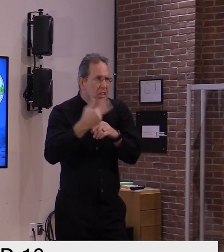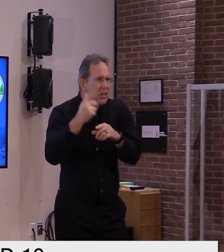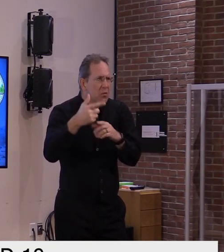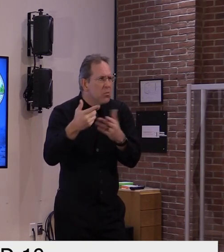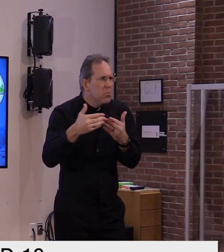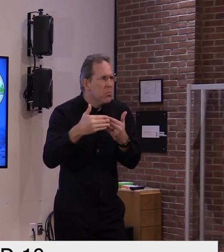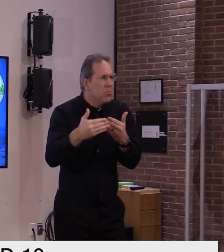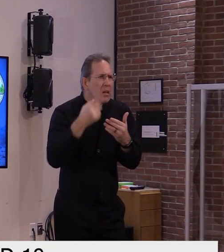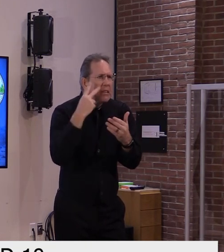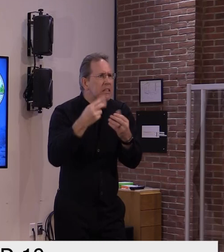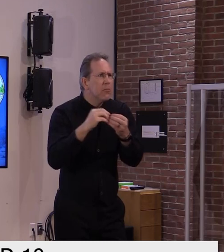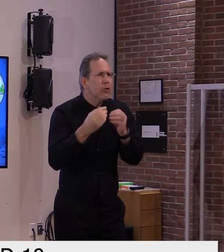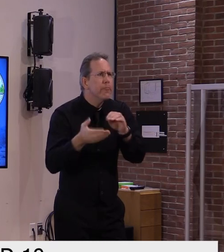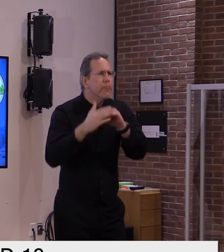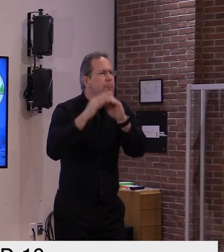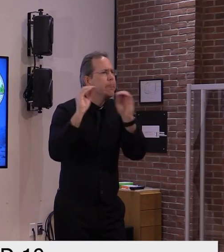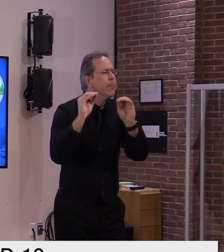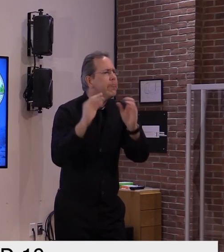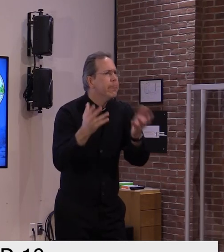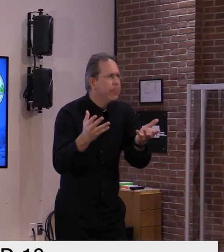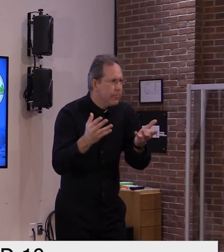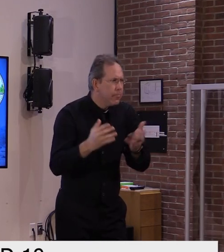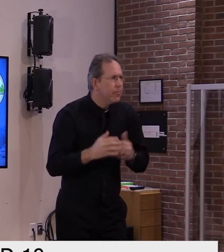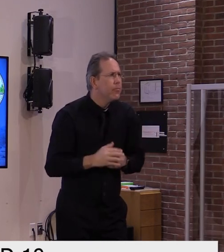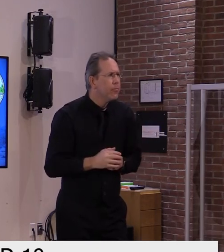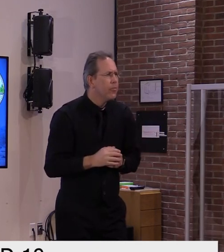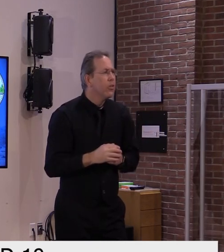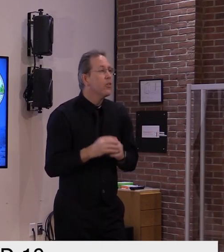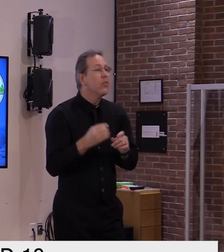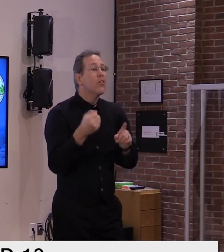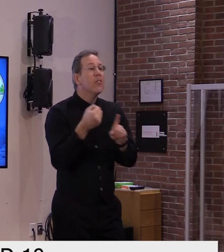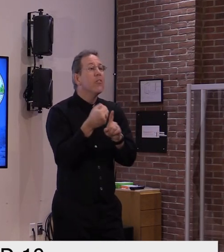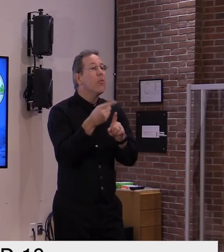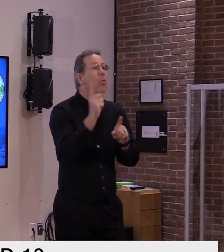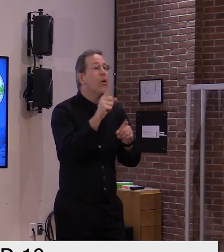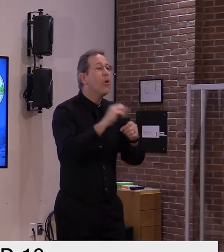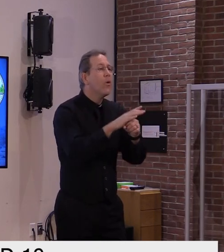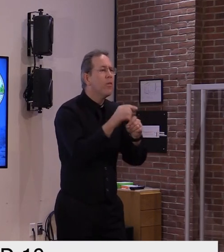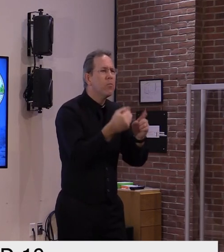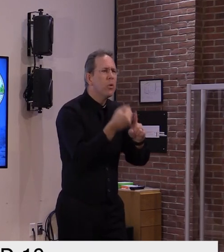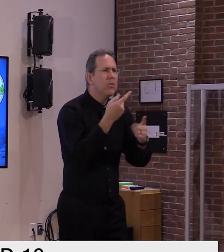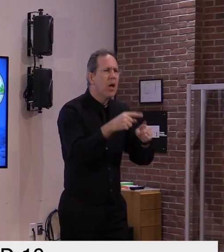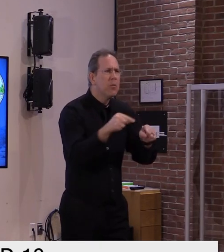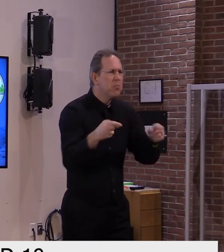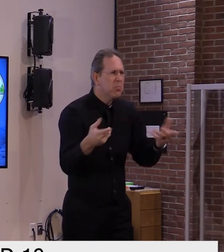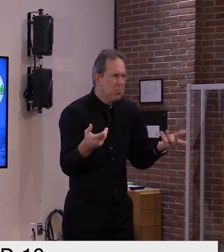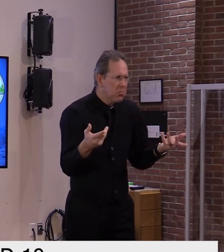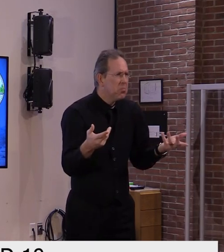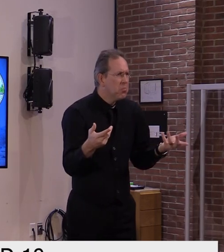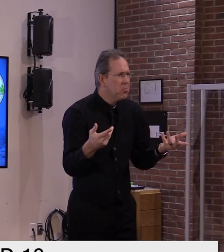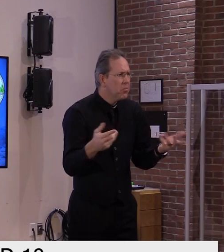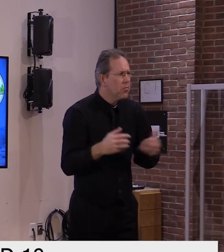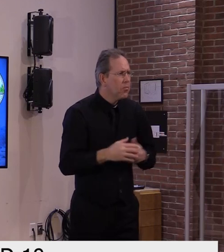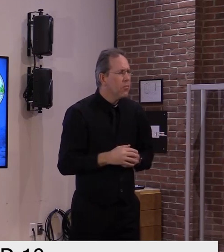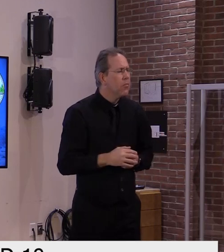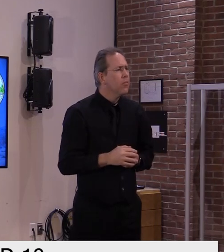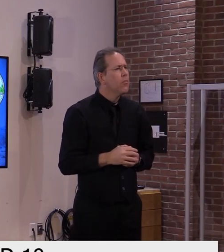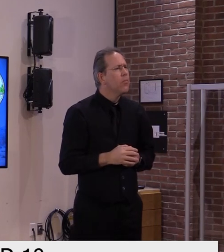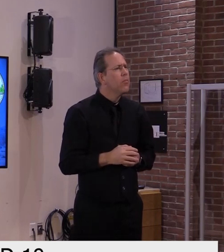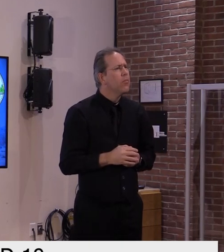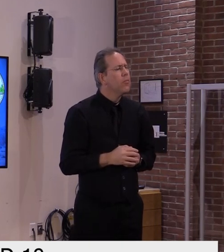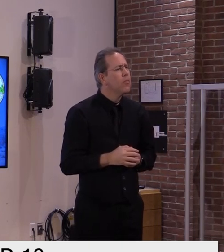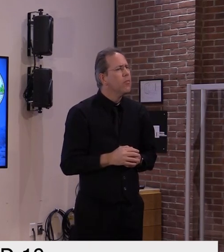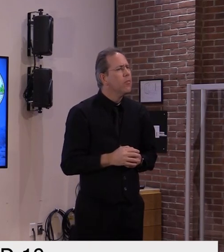in most of the outbreaks that we've had recorded previously. So that happened, I have to say,